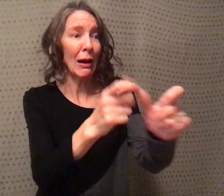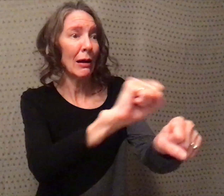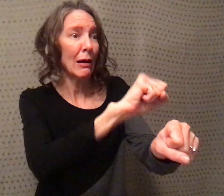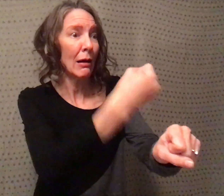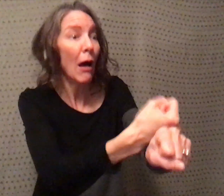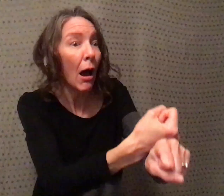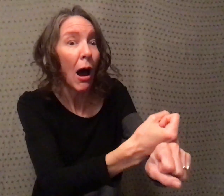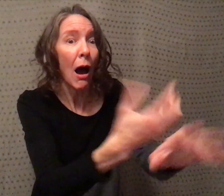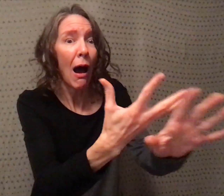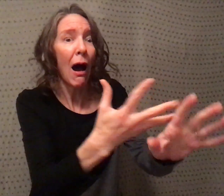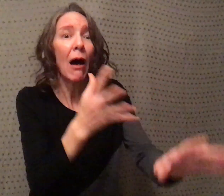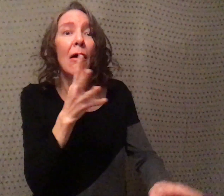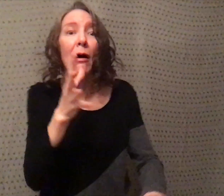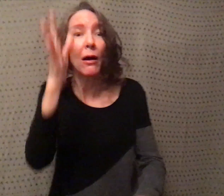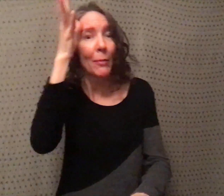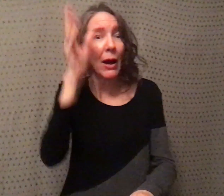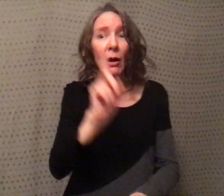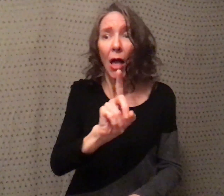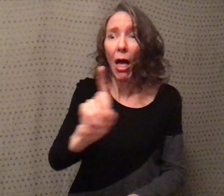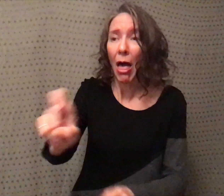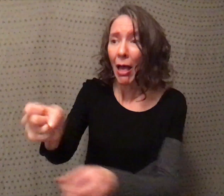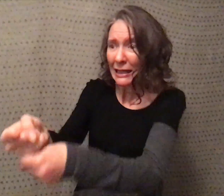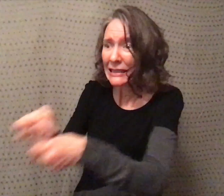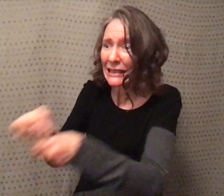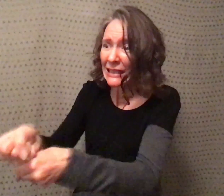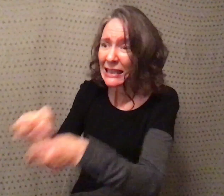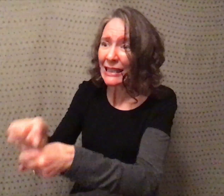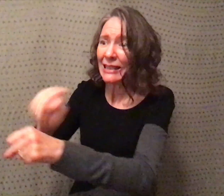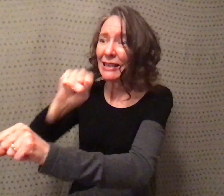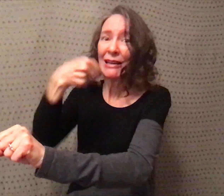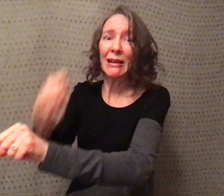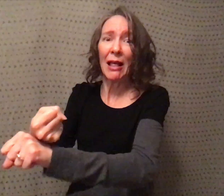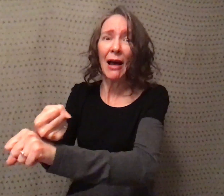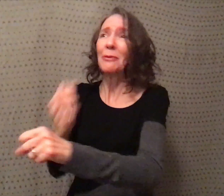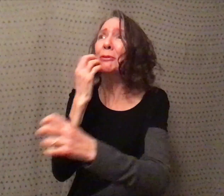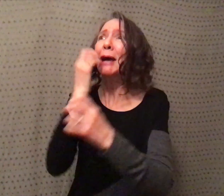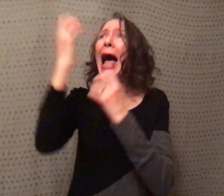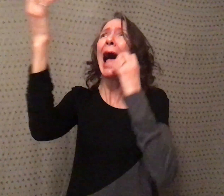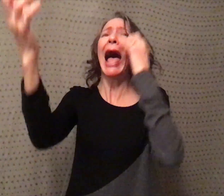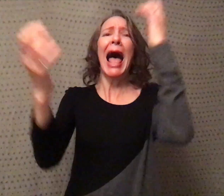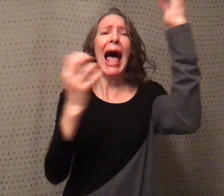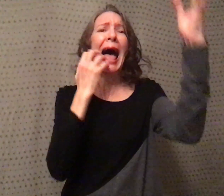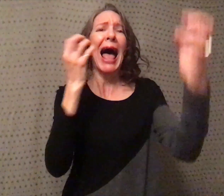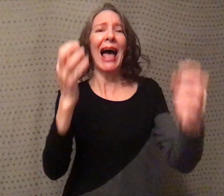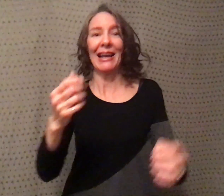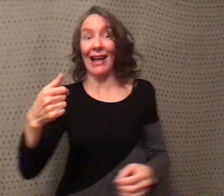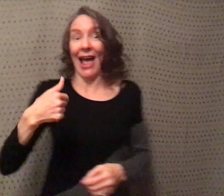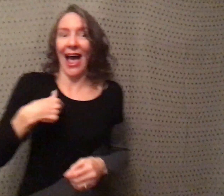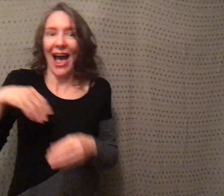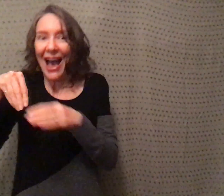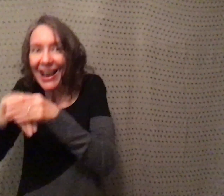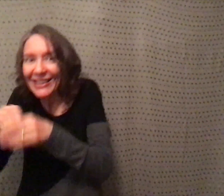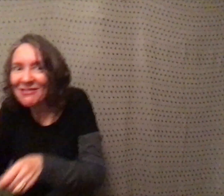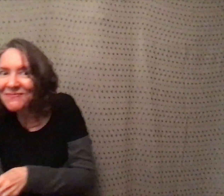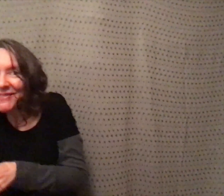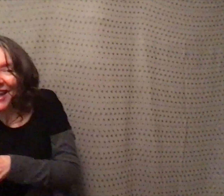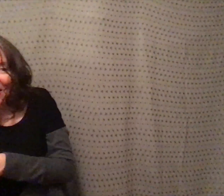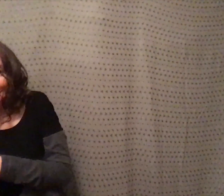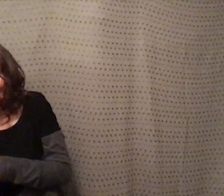locked. Then he tried my door and my parents' door. They were all locked. He started to scream, and I